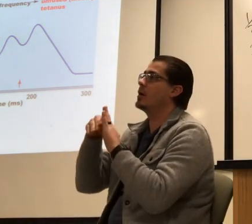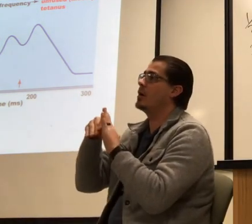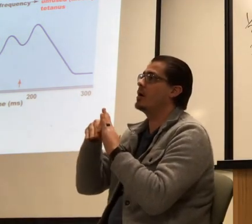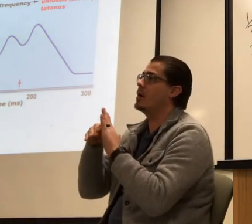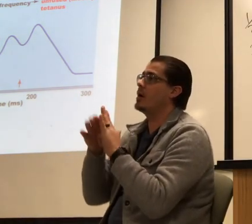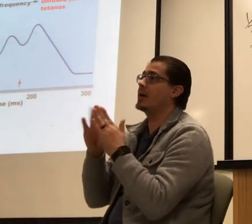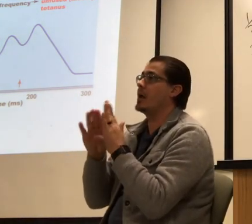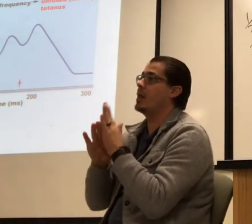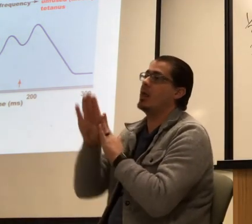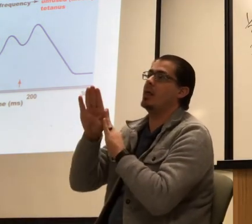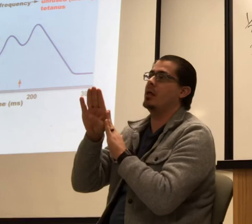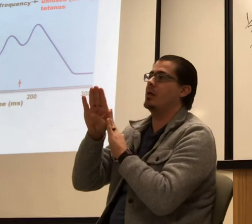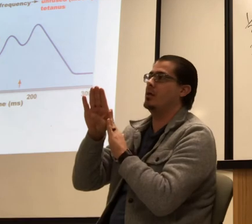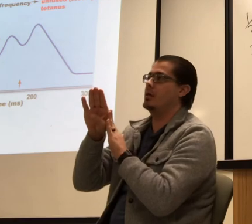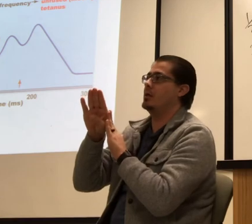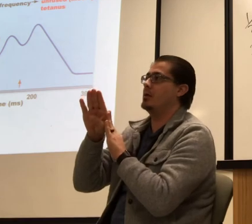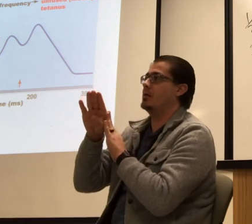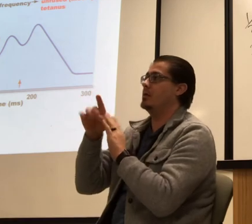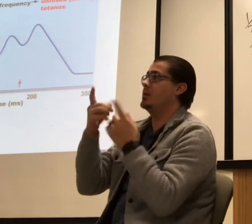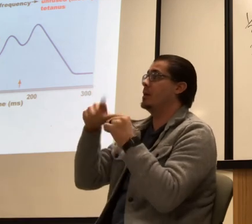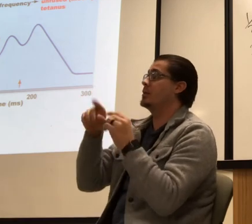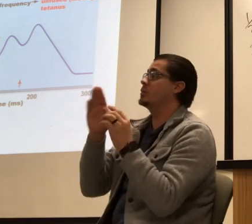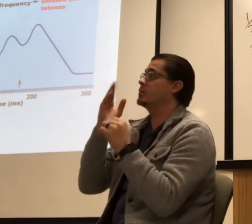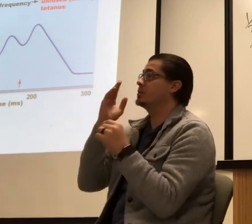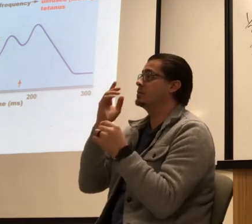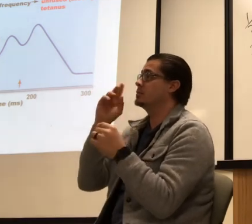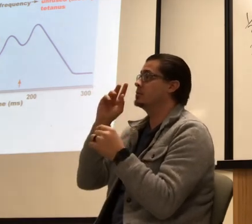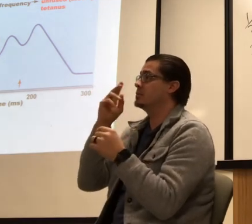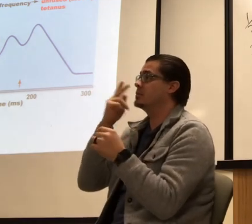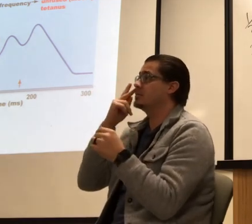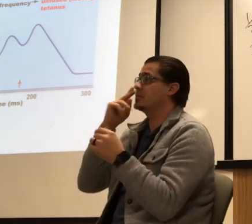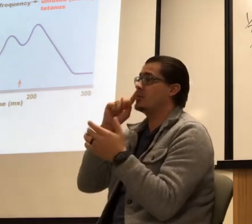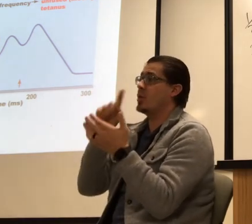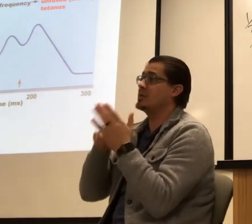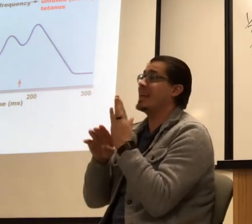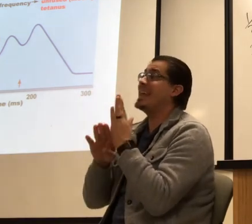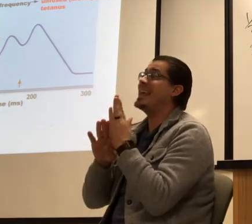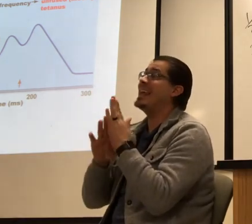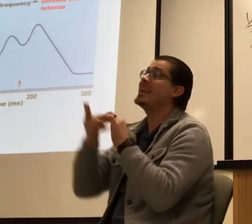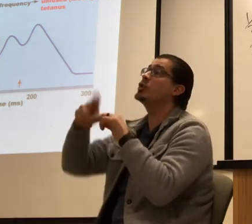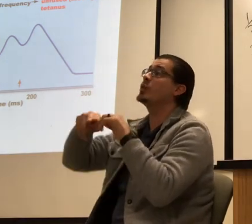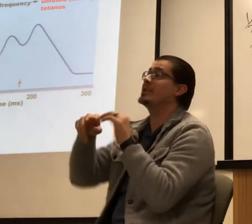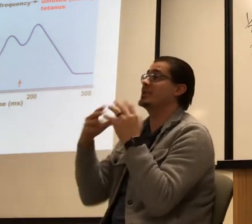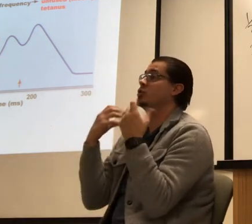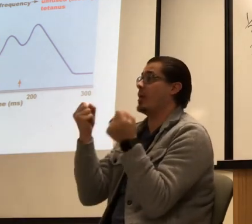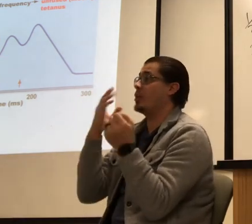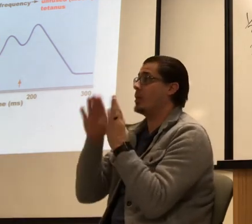again. What happens is you actually see an increase in strength.